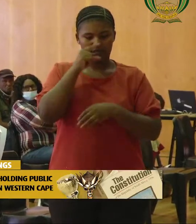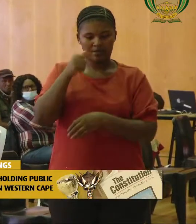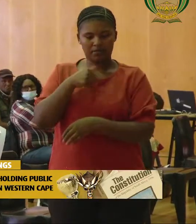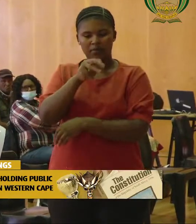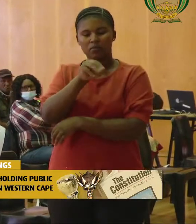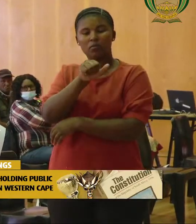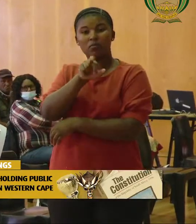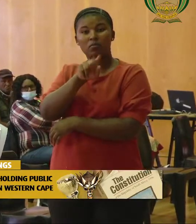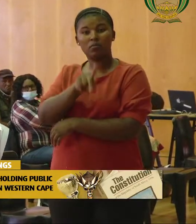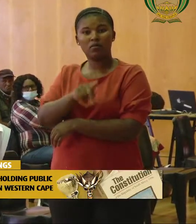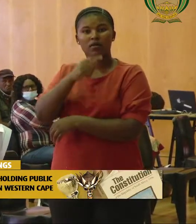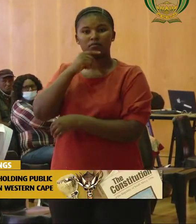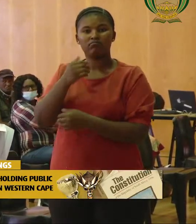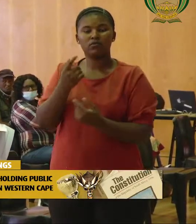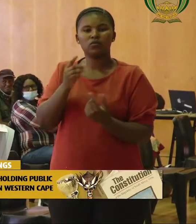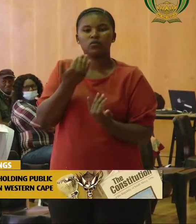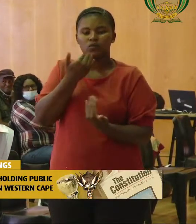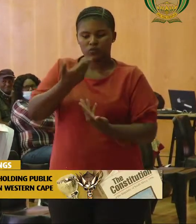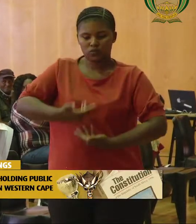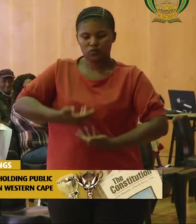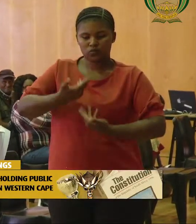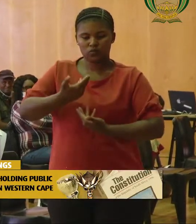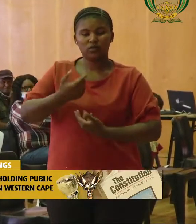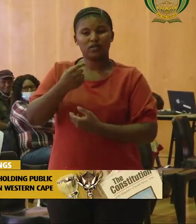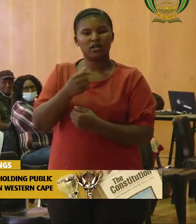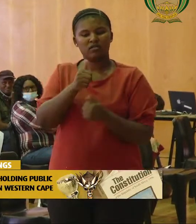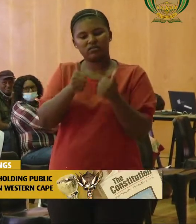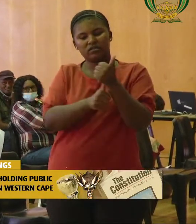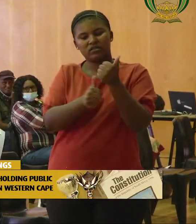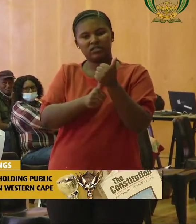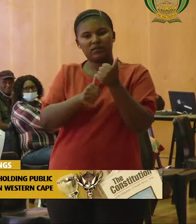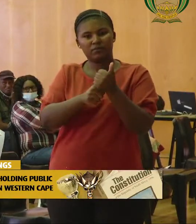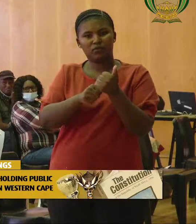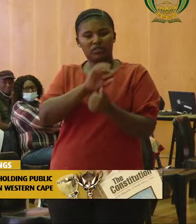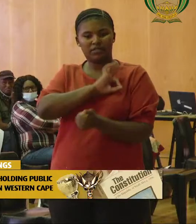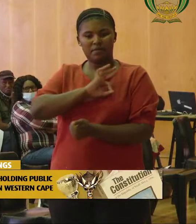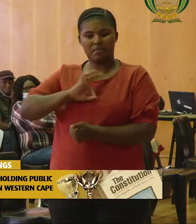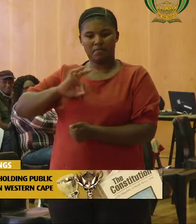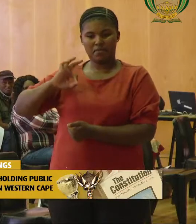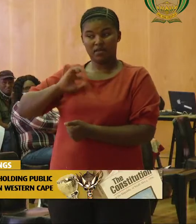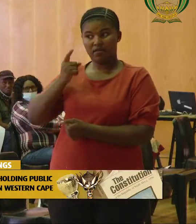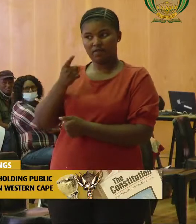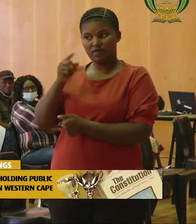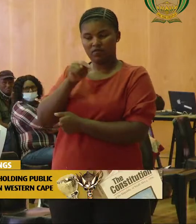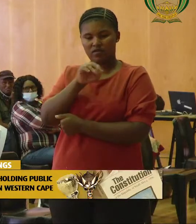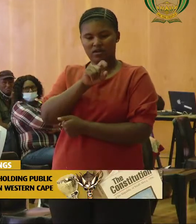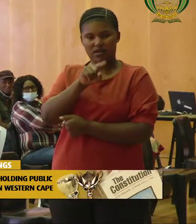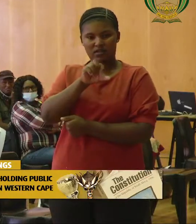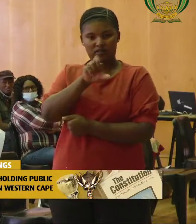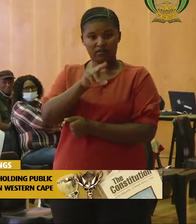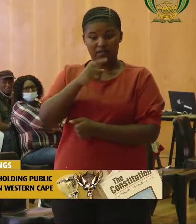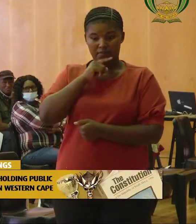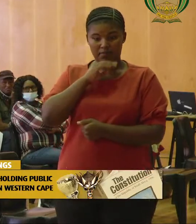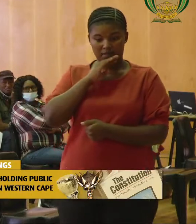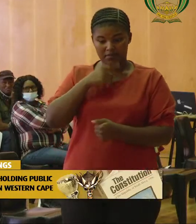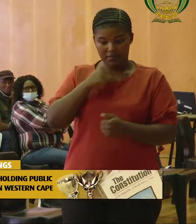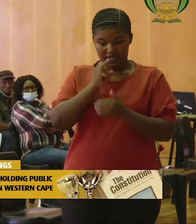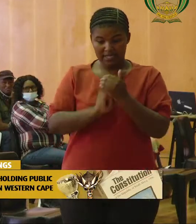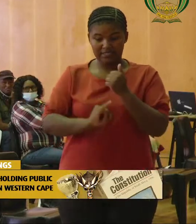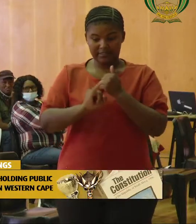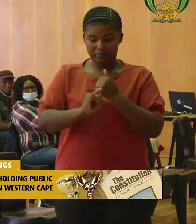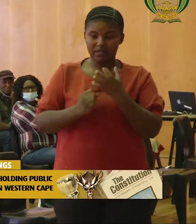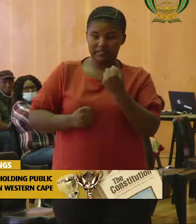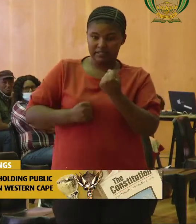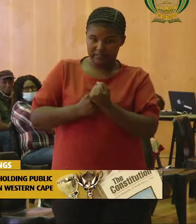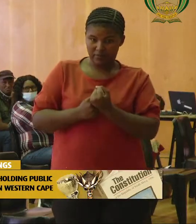Willemse, and I serve currently as the Executive Deputy Mayor of the Knysna Municipality, and I'm an independent, supported by the